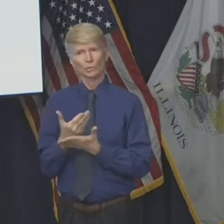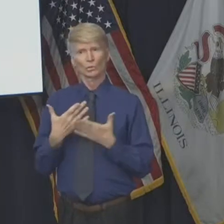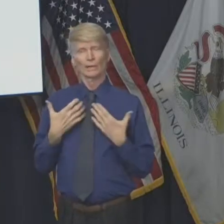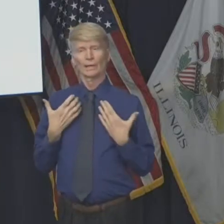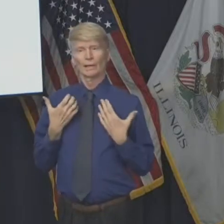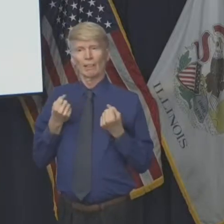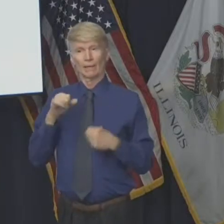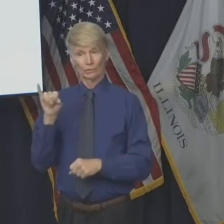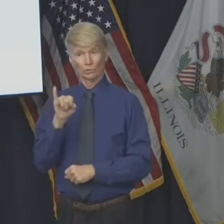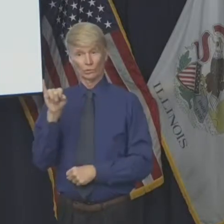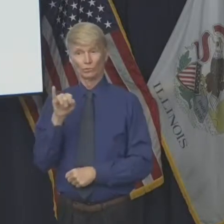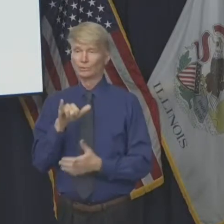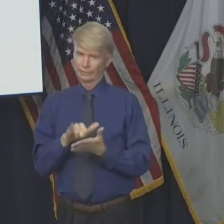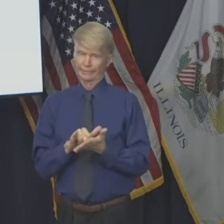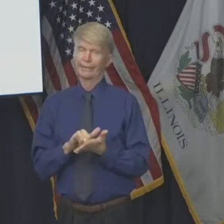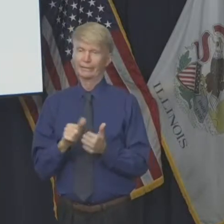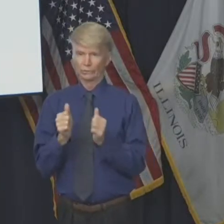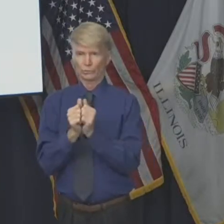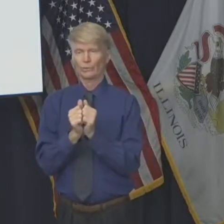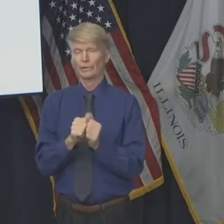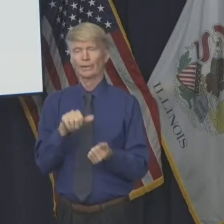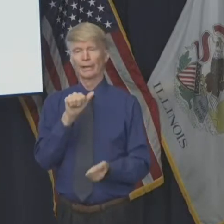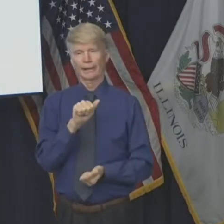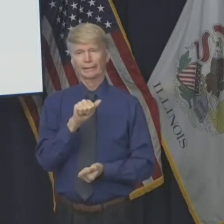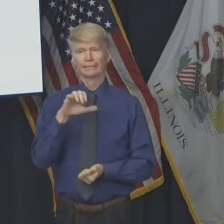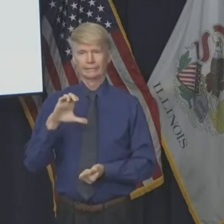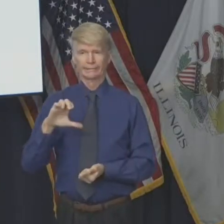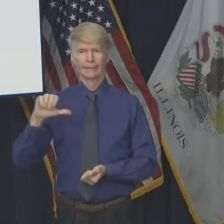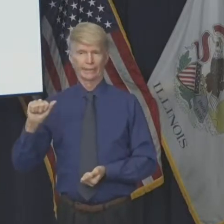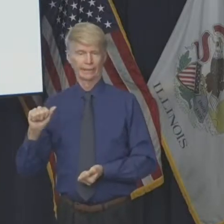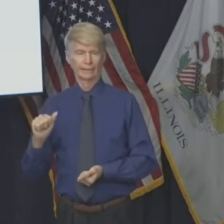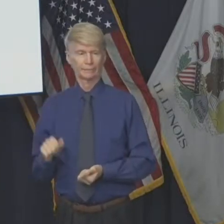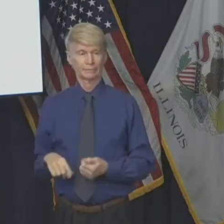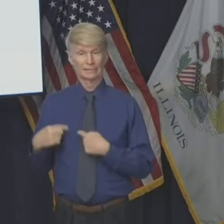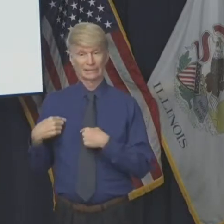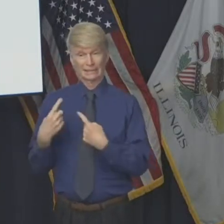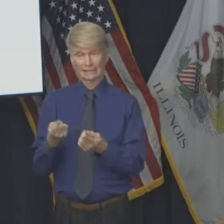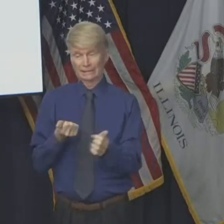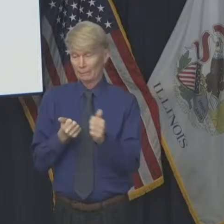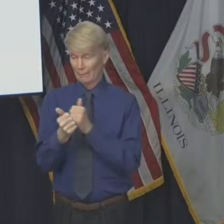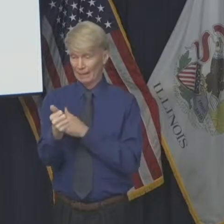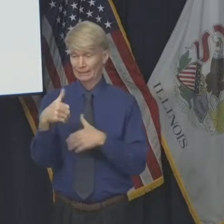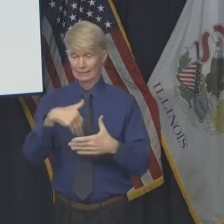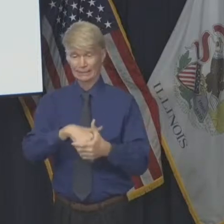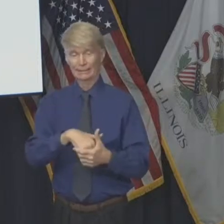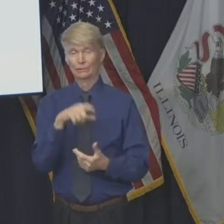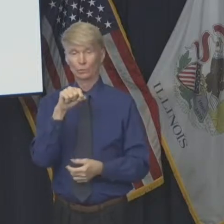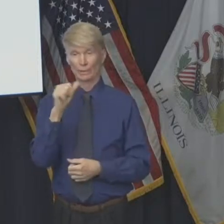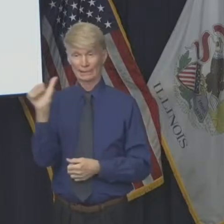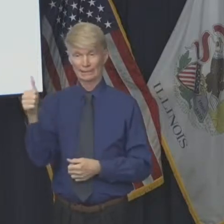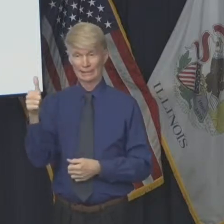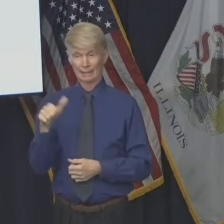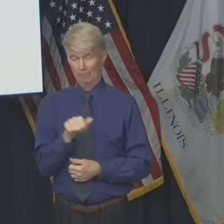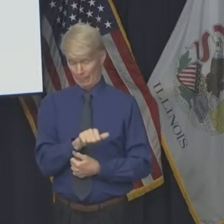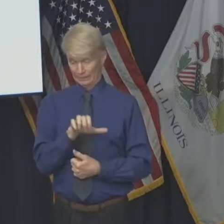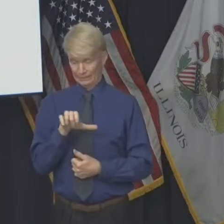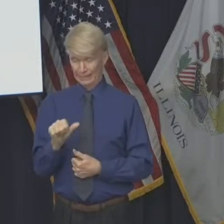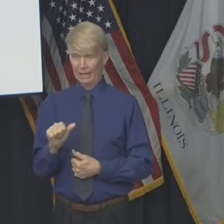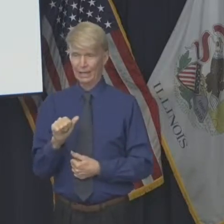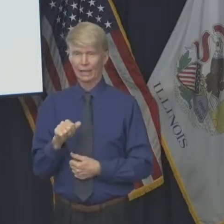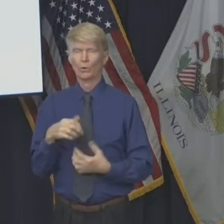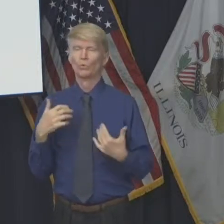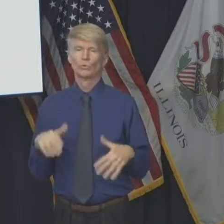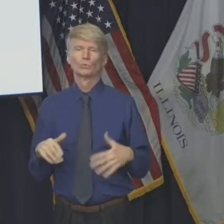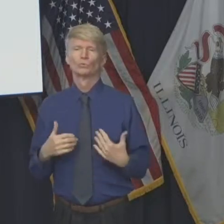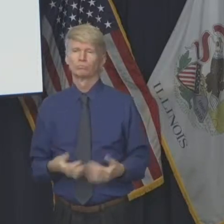that comes with the Affordable Care Act. Since its passage in 2010, the ACA has been an invaluable asset